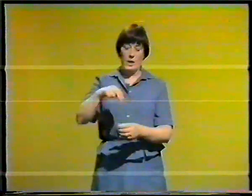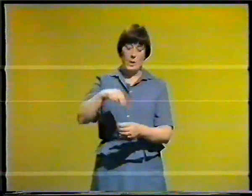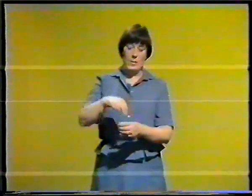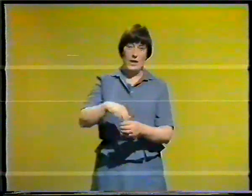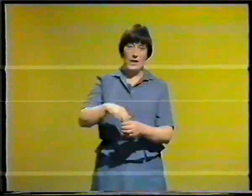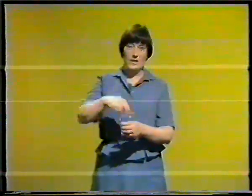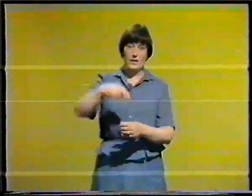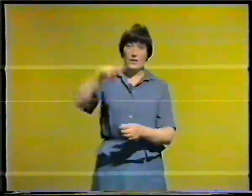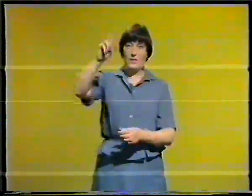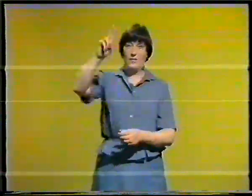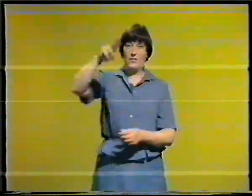Paint.